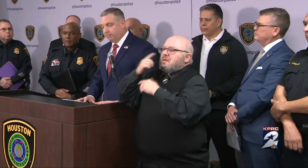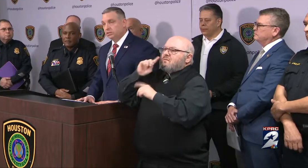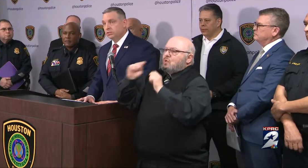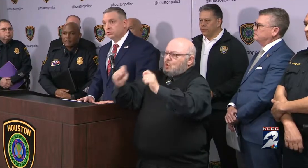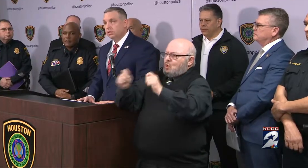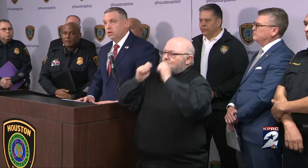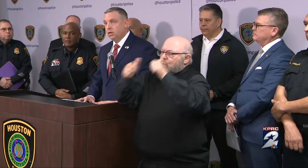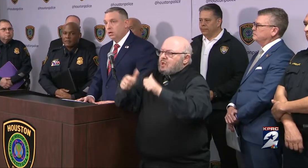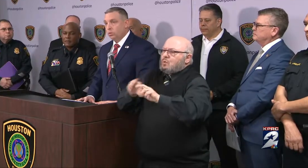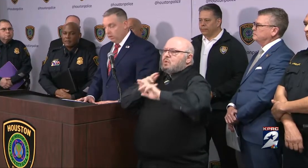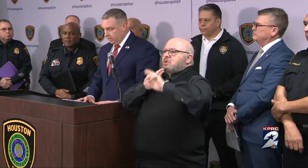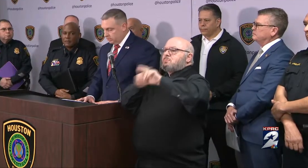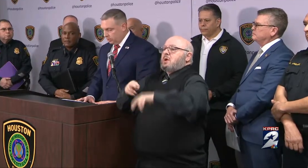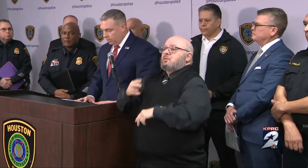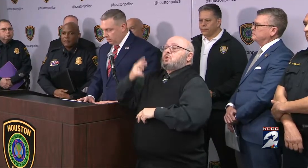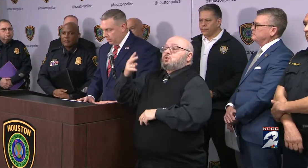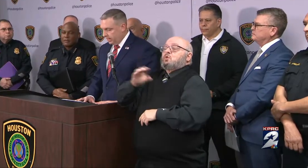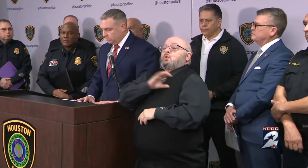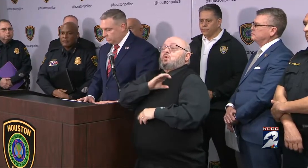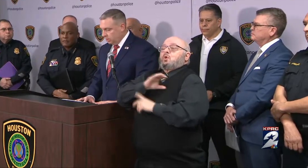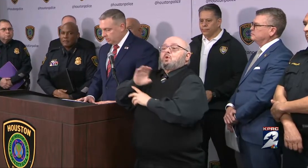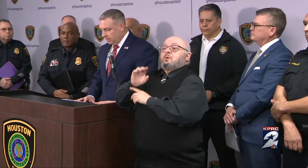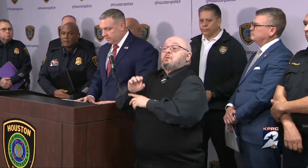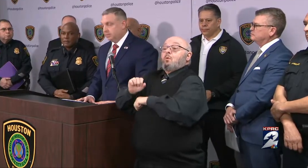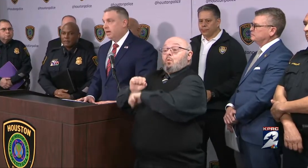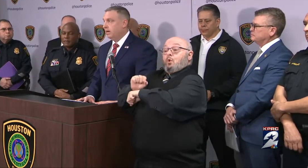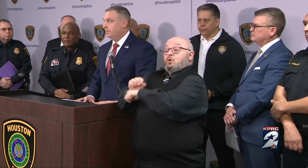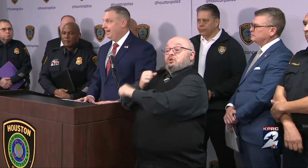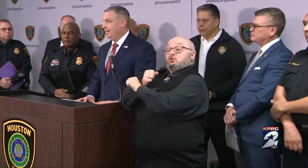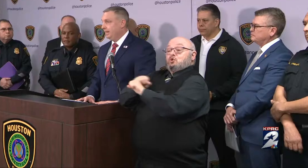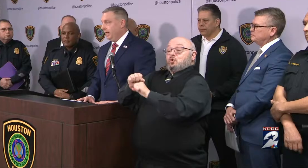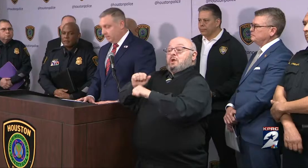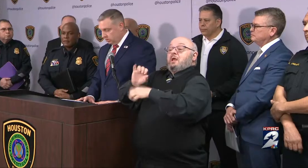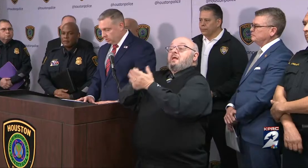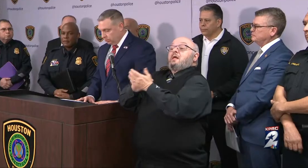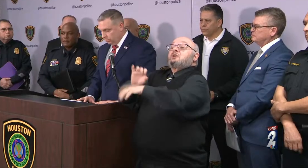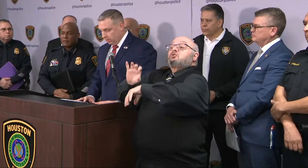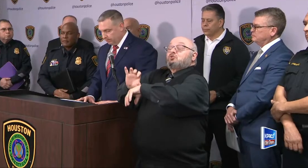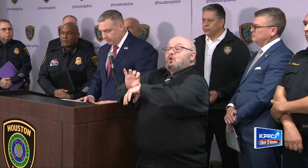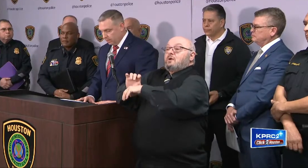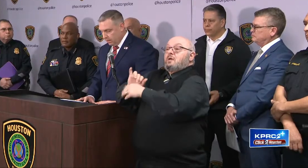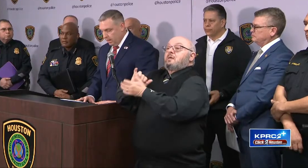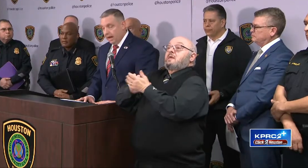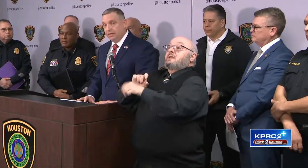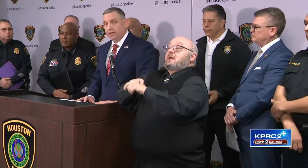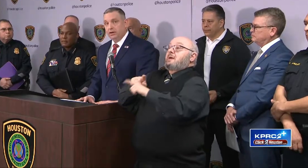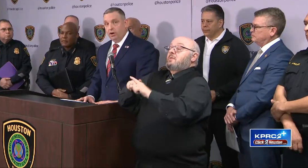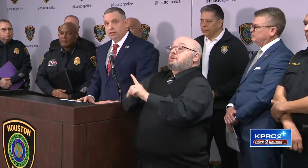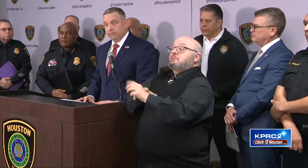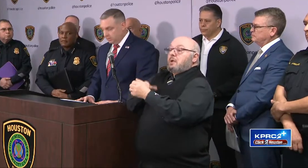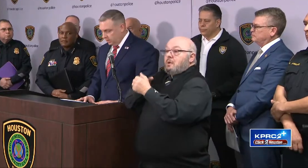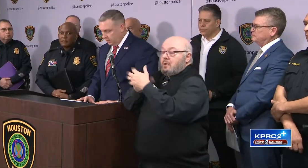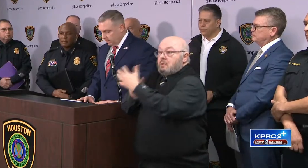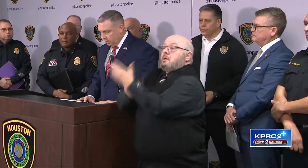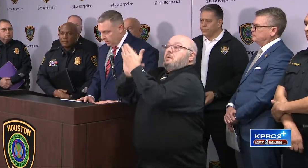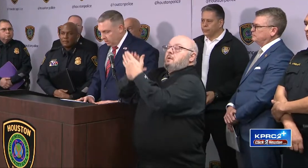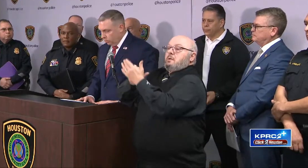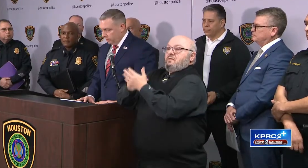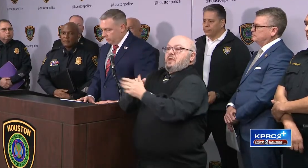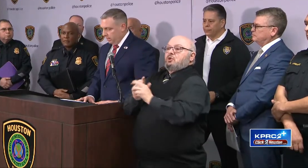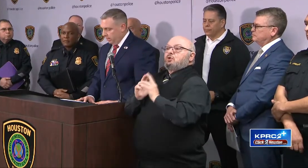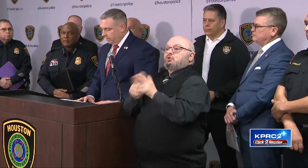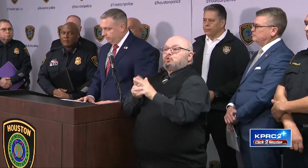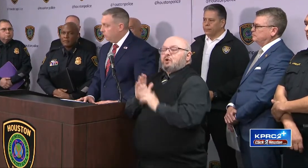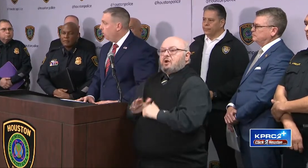two officers working security at the church at the time that engaged the shooter. I think all of us here